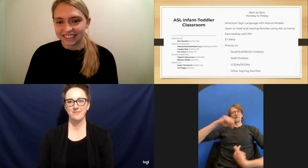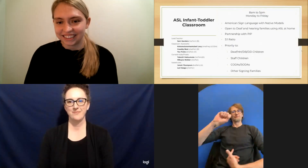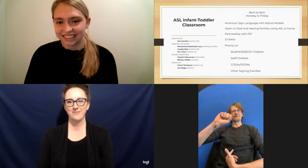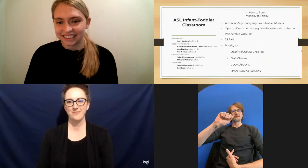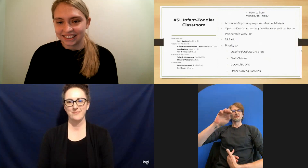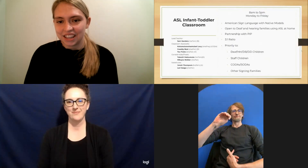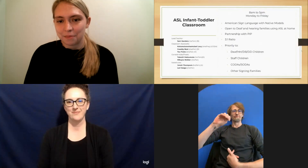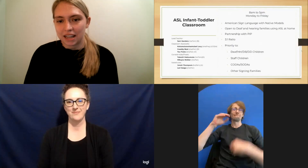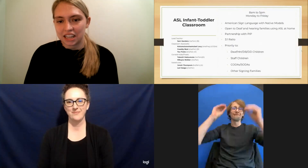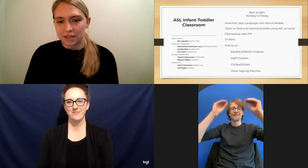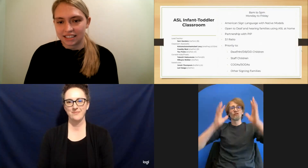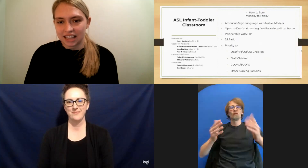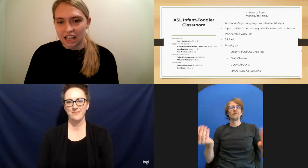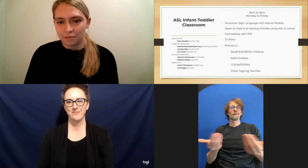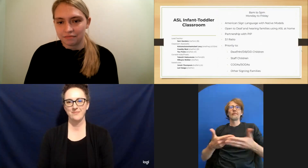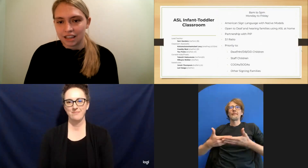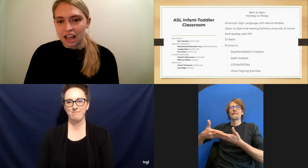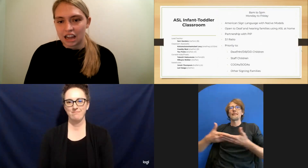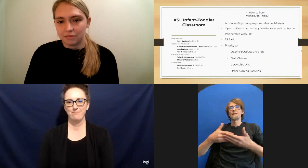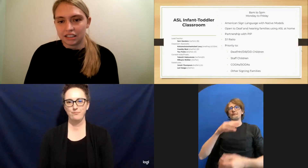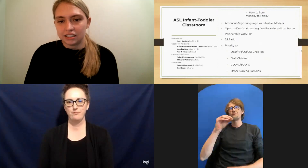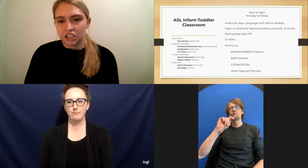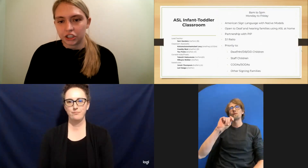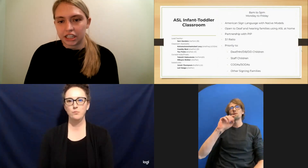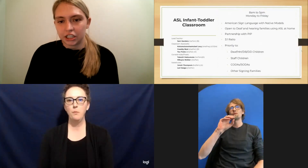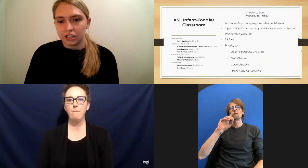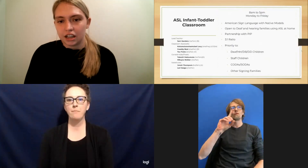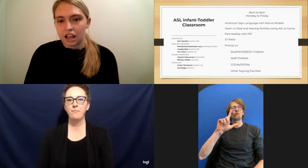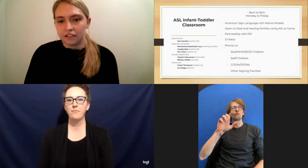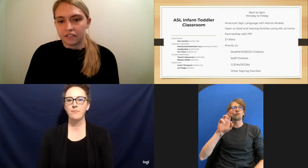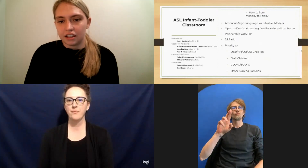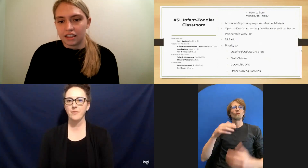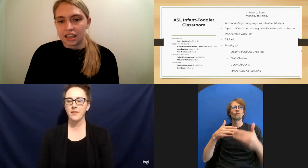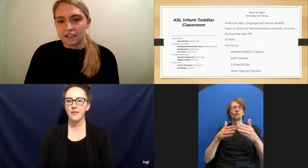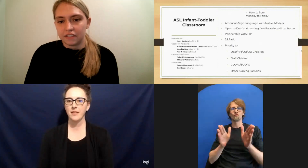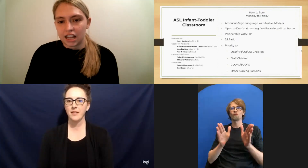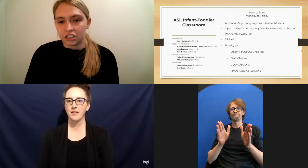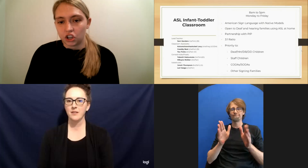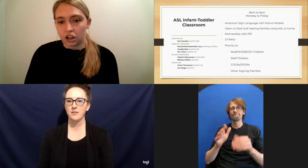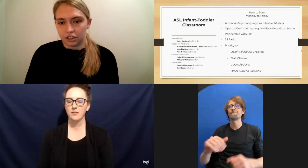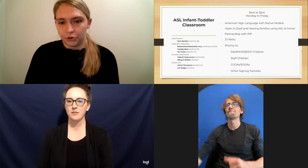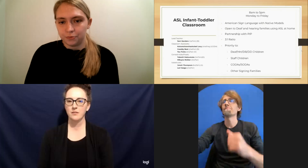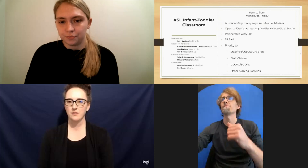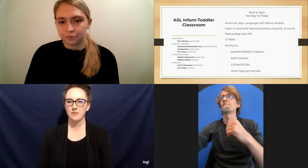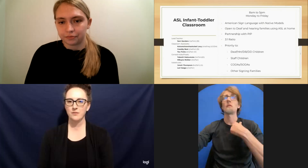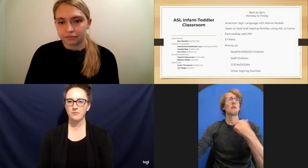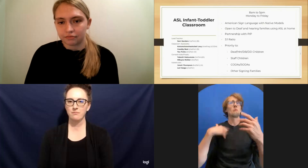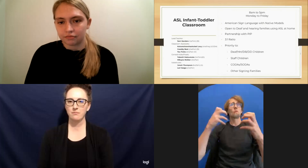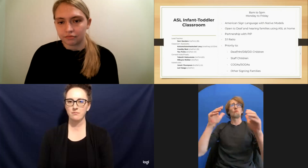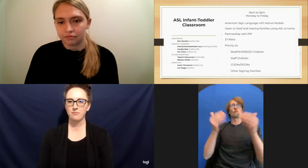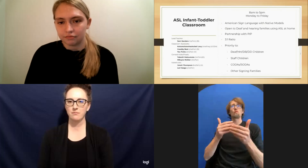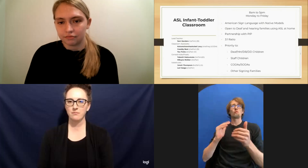Hey, my name is Sam. I'm the lead teacher here of the infant and toddler room.